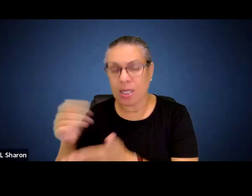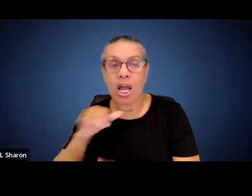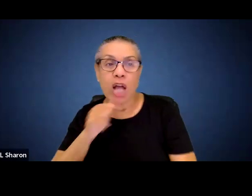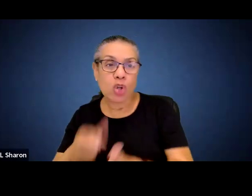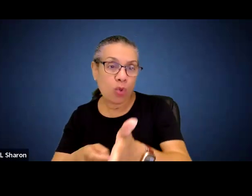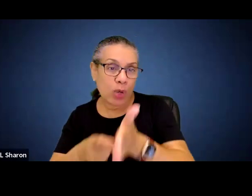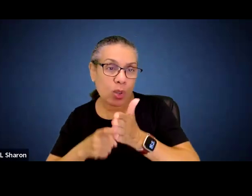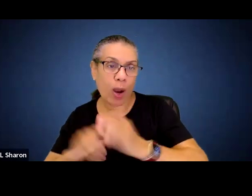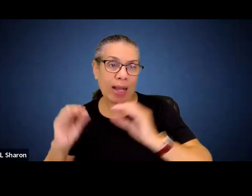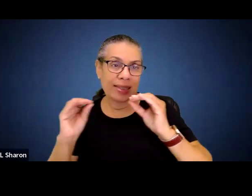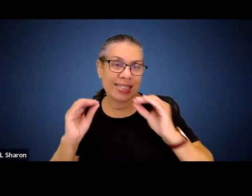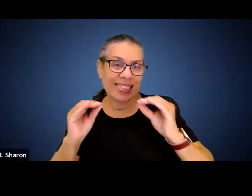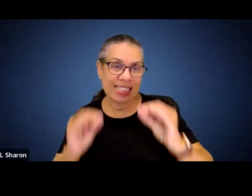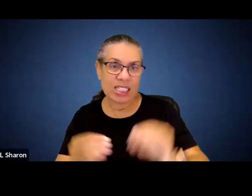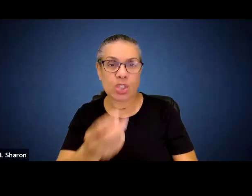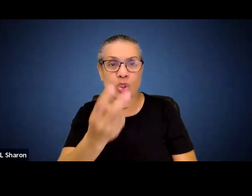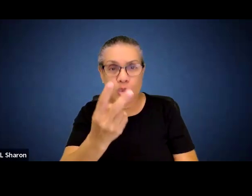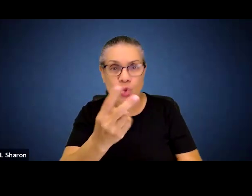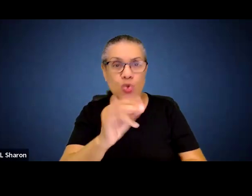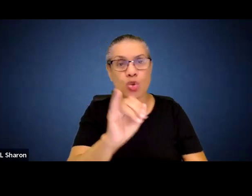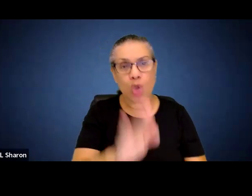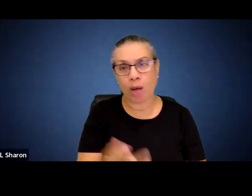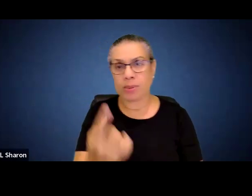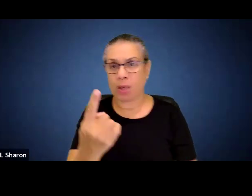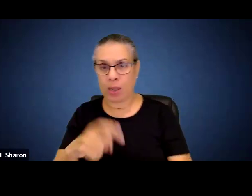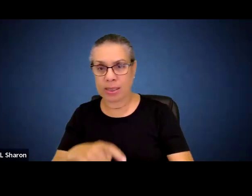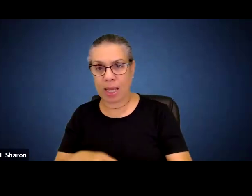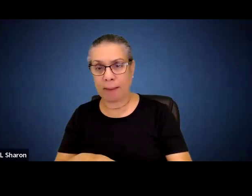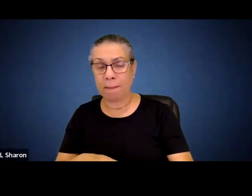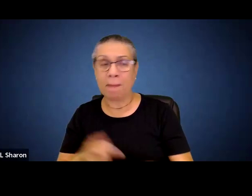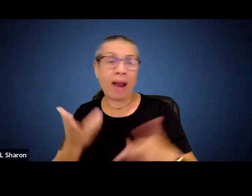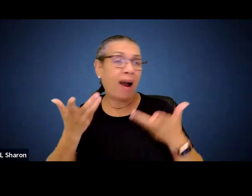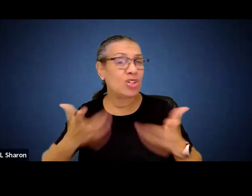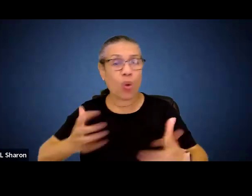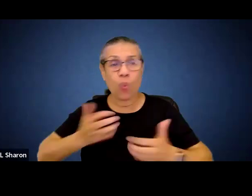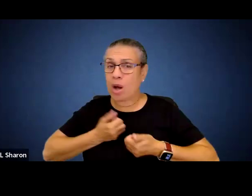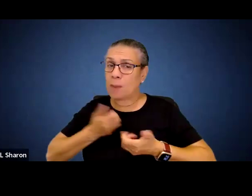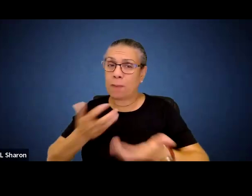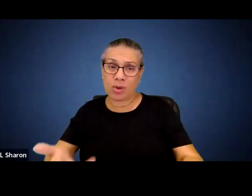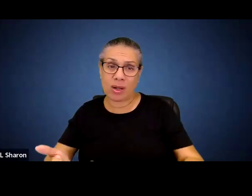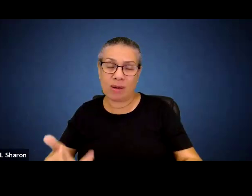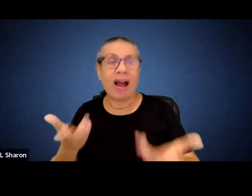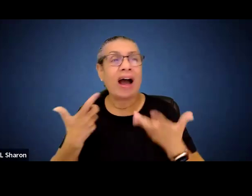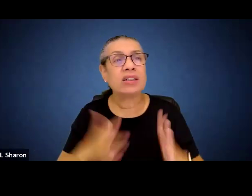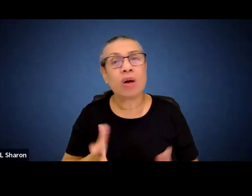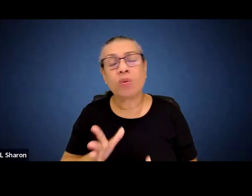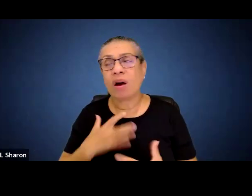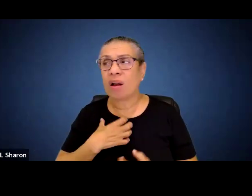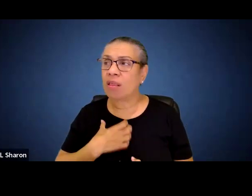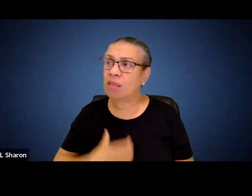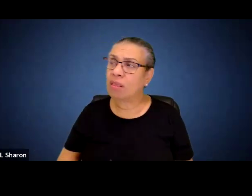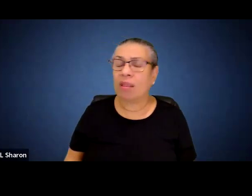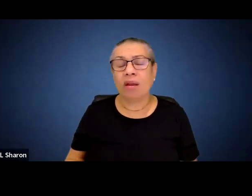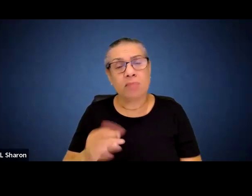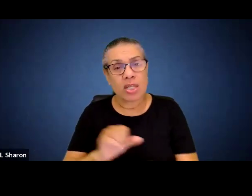the job of two people at one time. I don't want to burn out. I don't want to no longer enjoy my job. I do